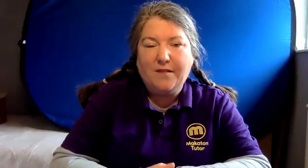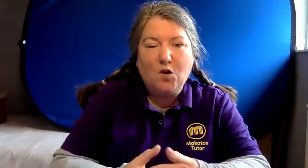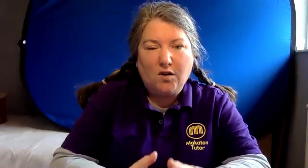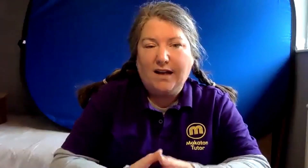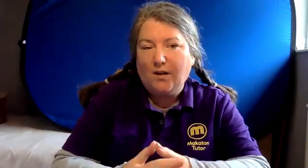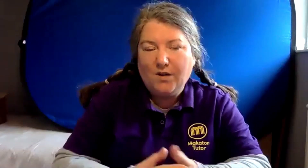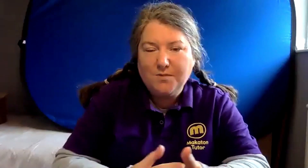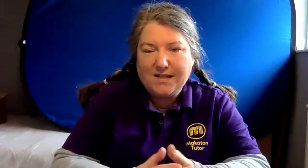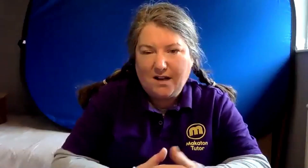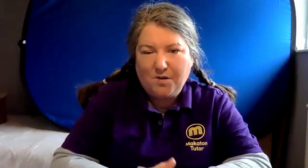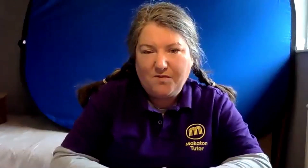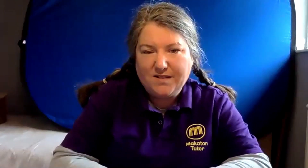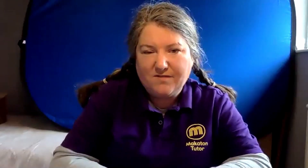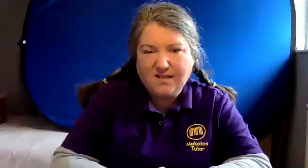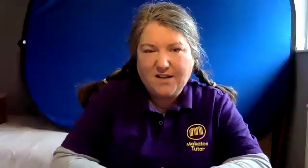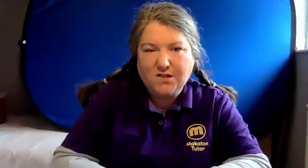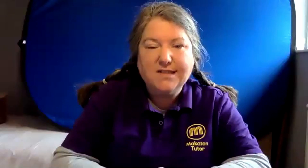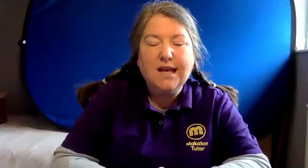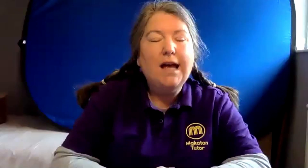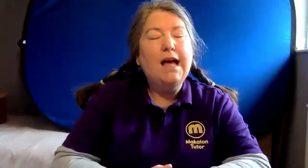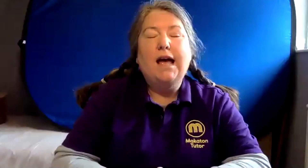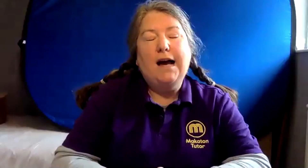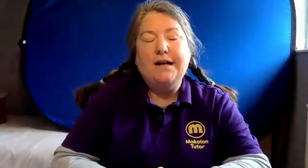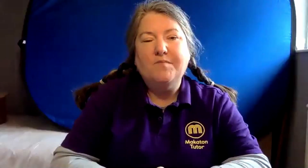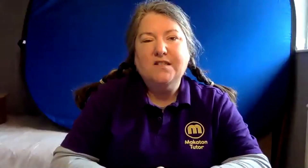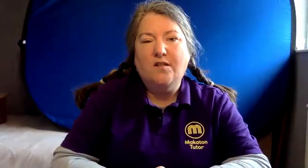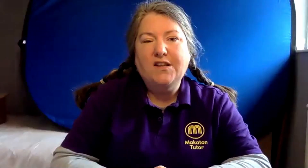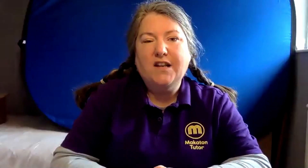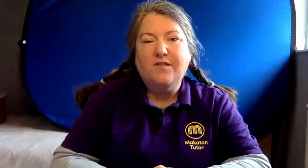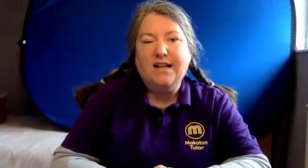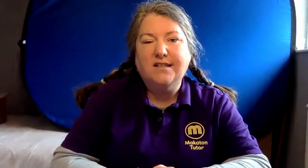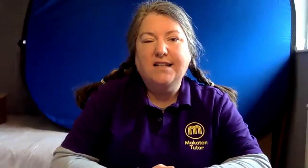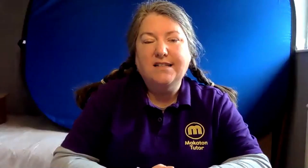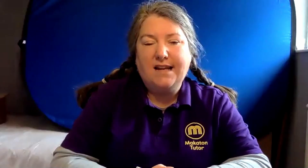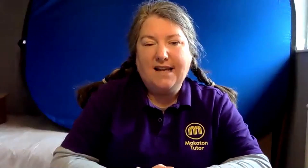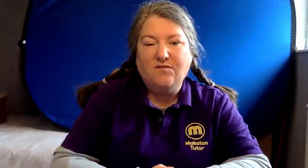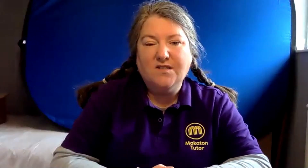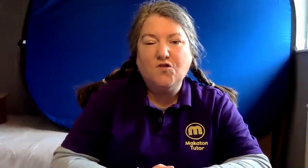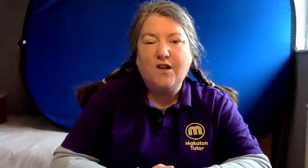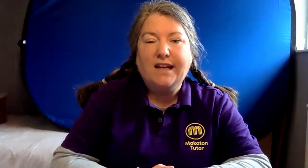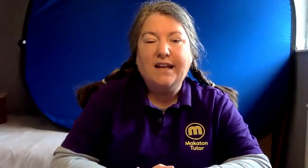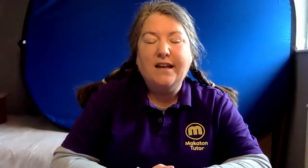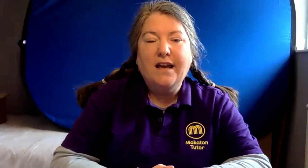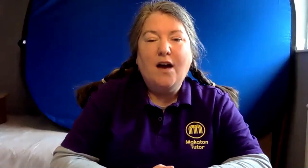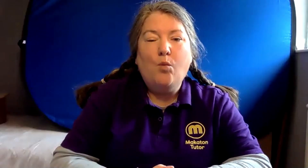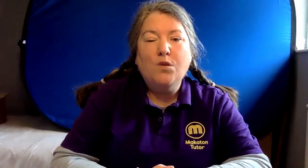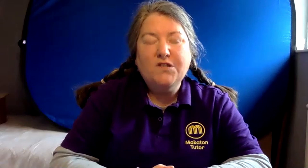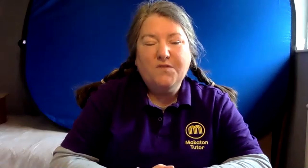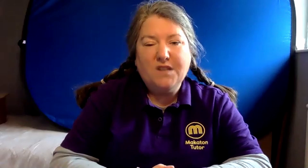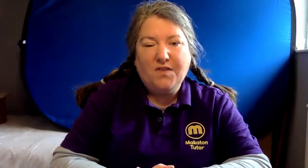but online we split it up over different sessions. So each level has at least 8 hours of training. And once you've done